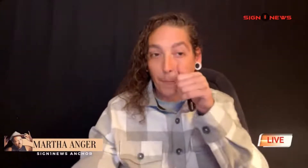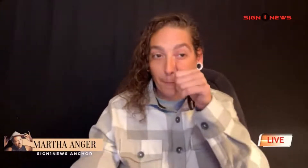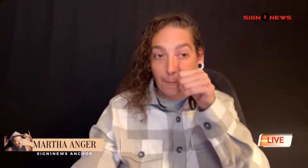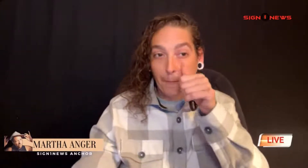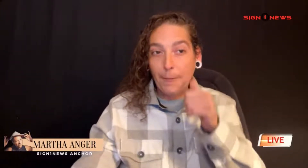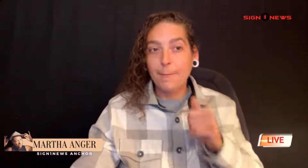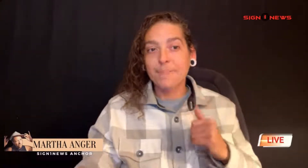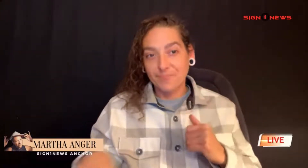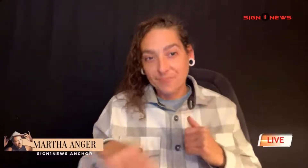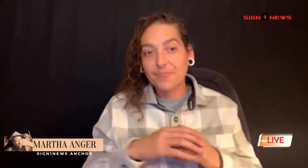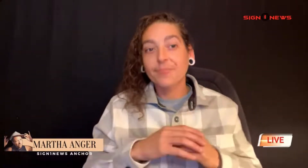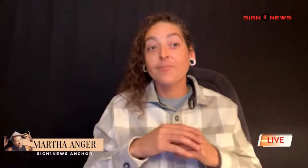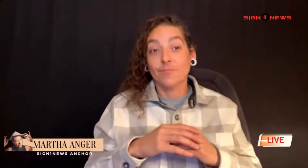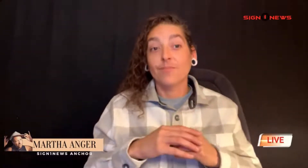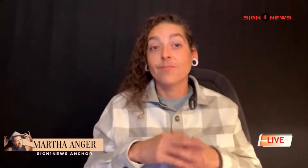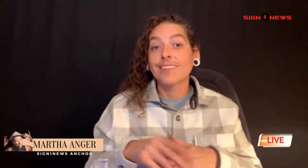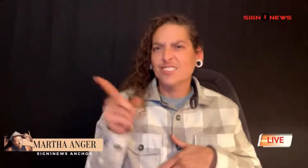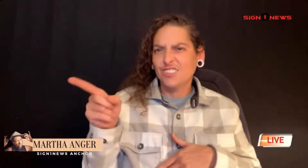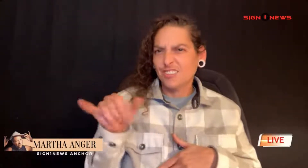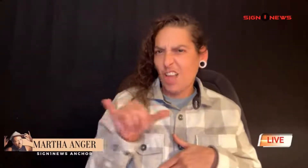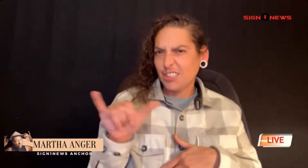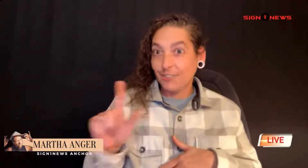Juliet.